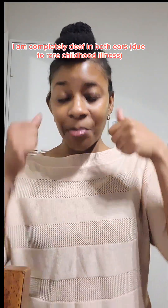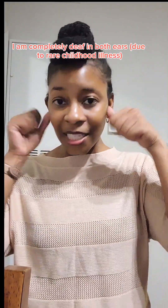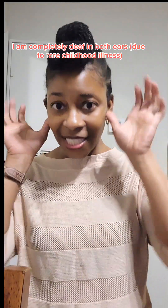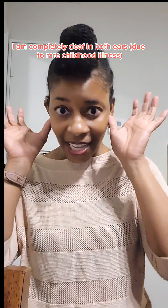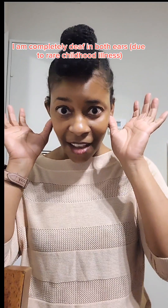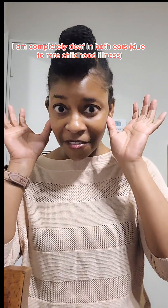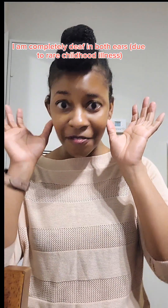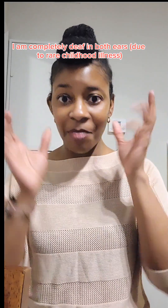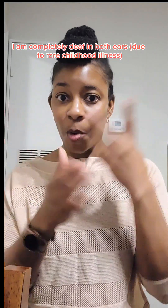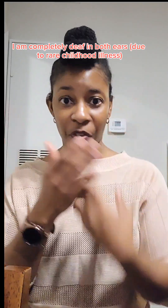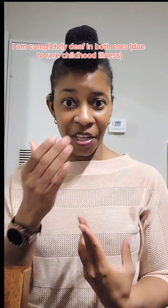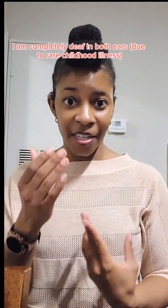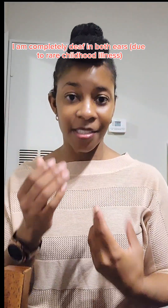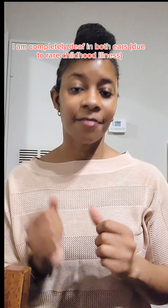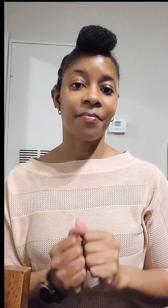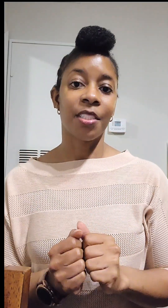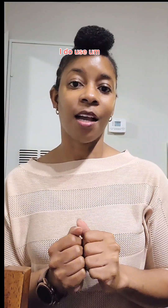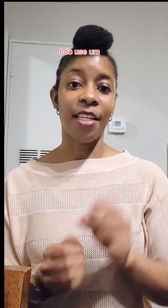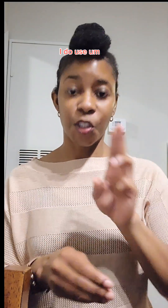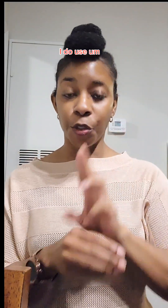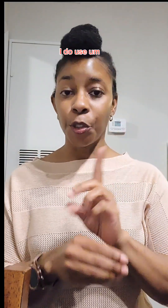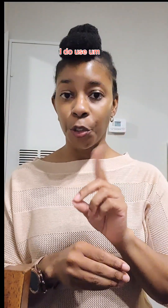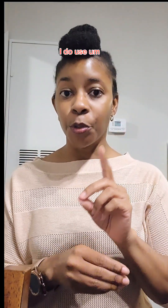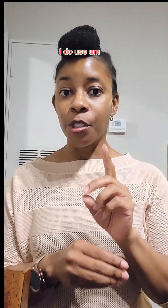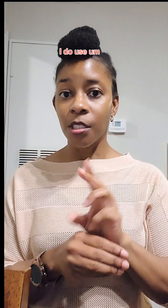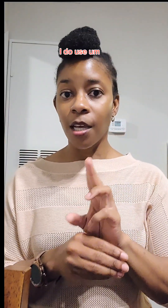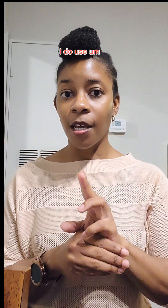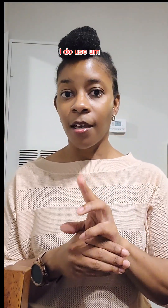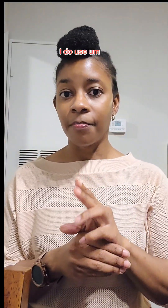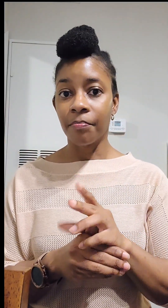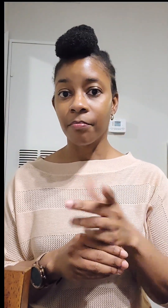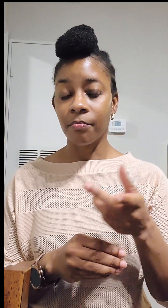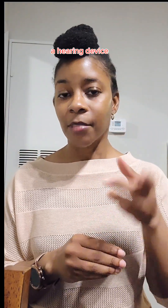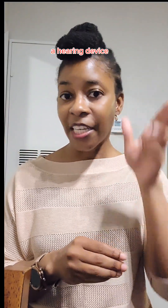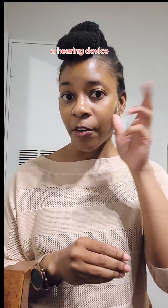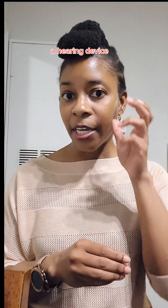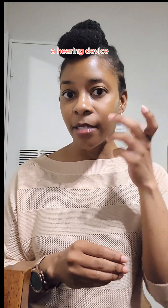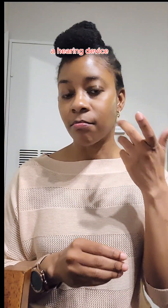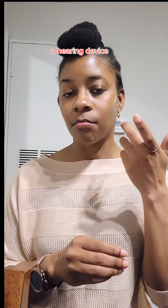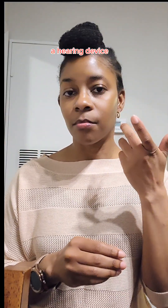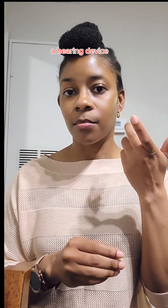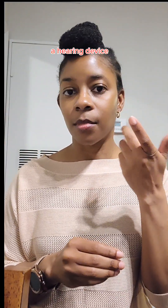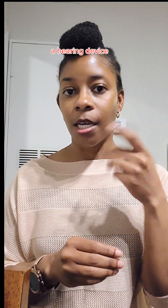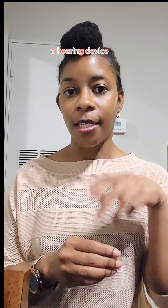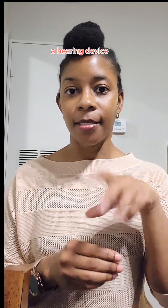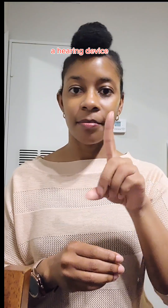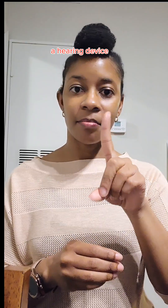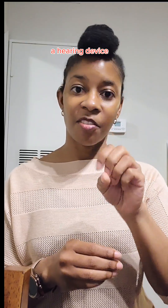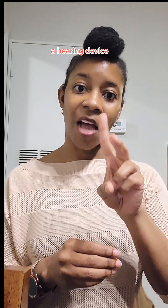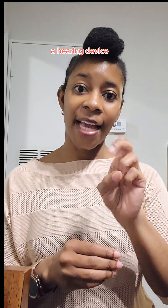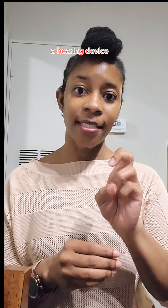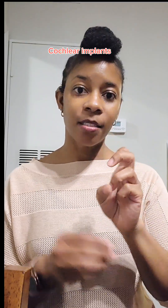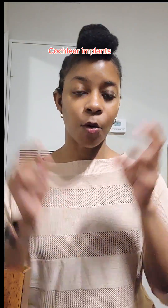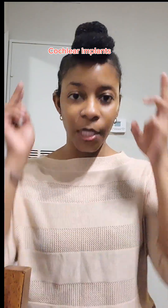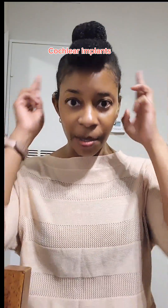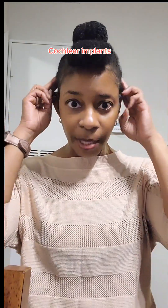completely deaf in both ears. I do use a hearing device, cochlear